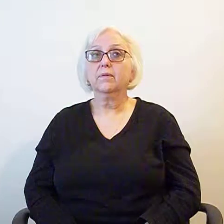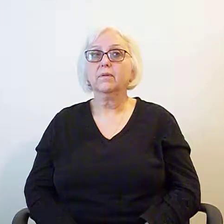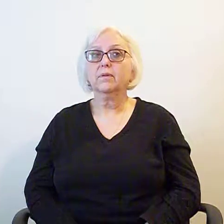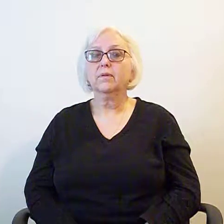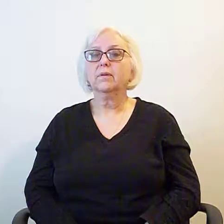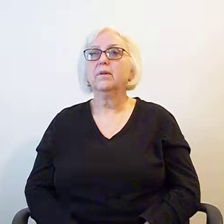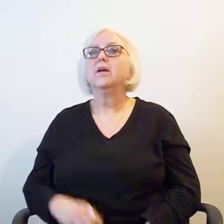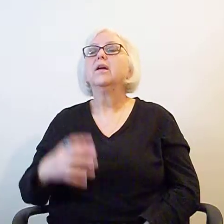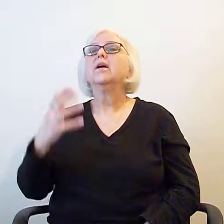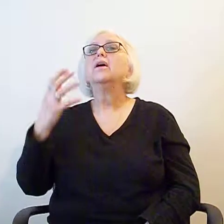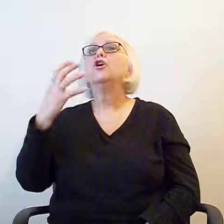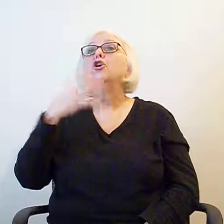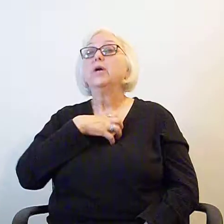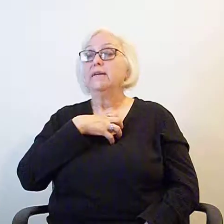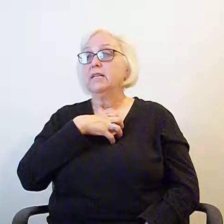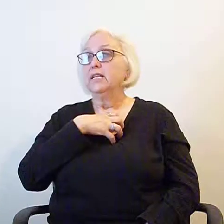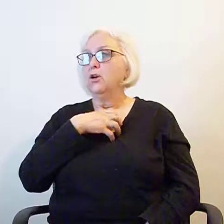Grievance and appeal.